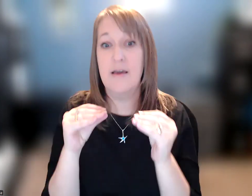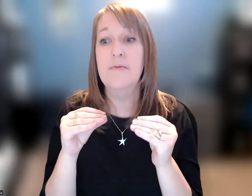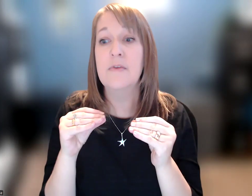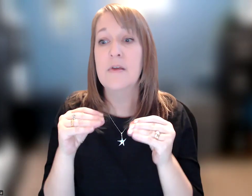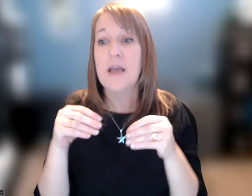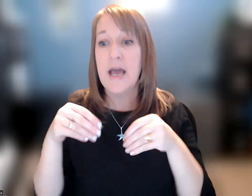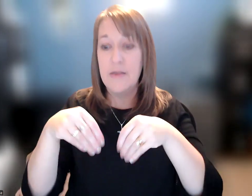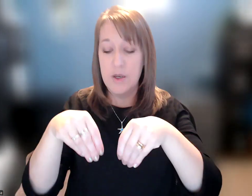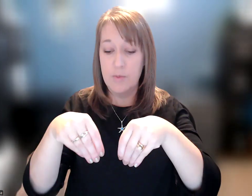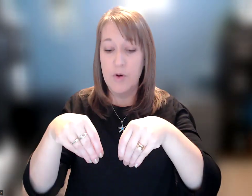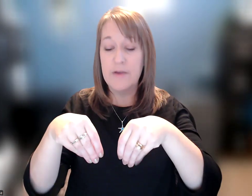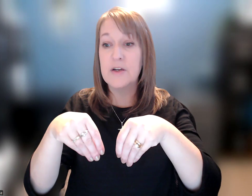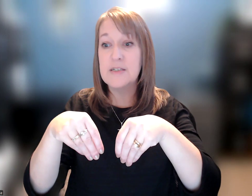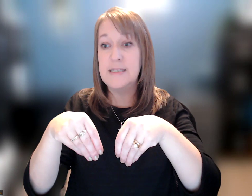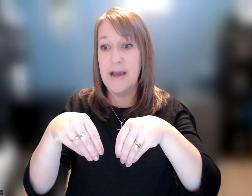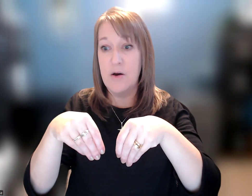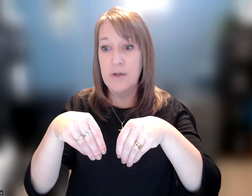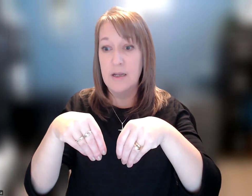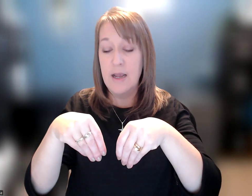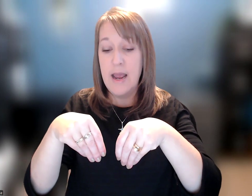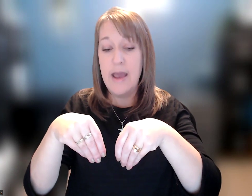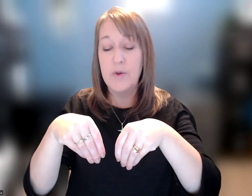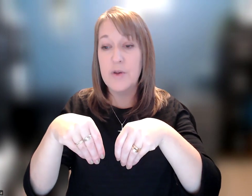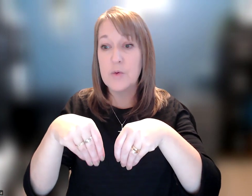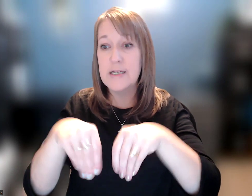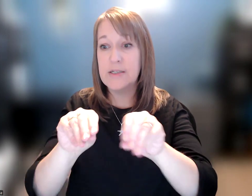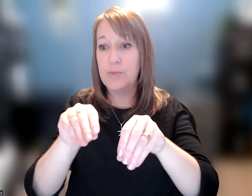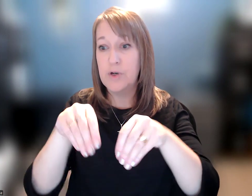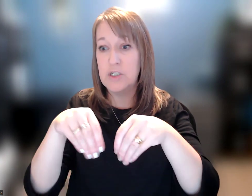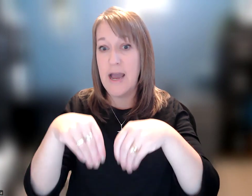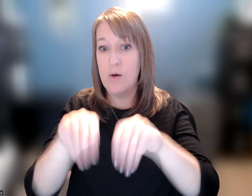Okay. And then you point your fingers down, and with your wrist, you push out.